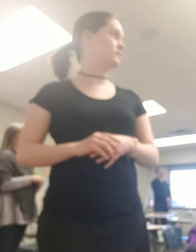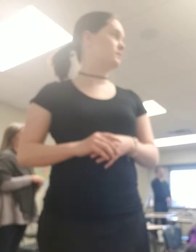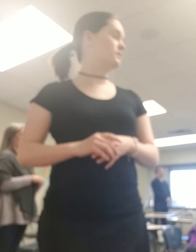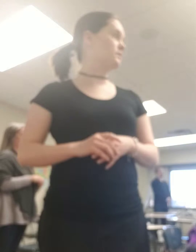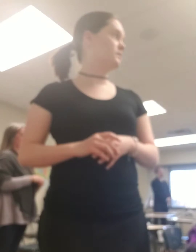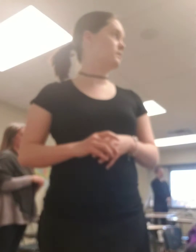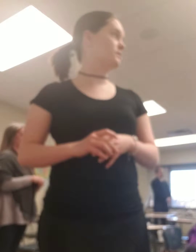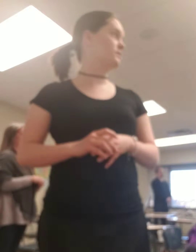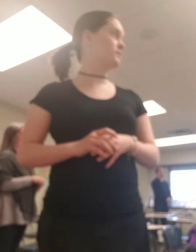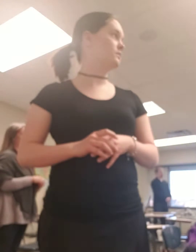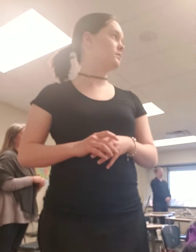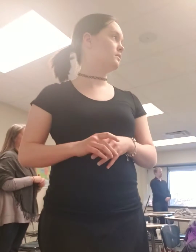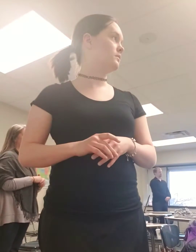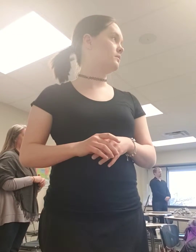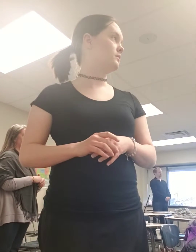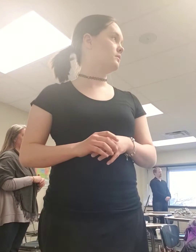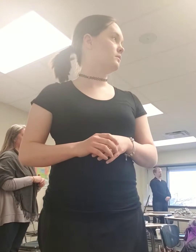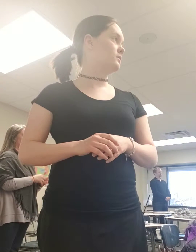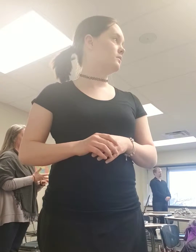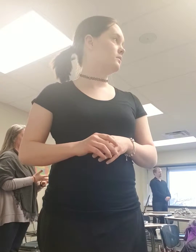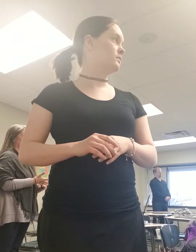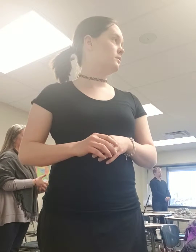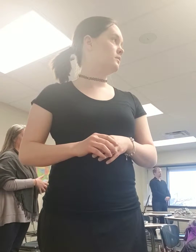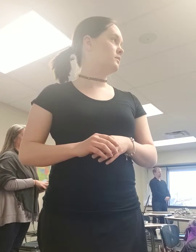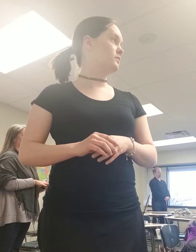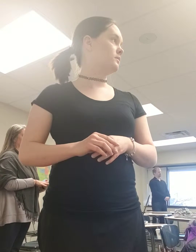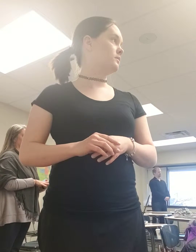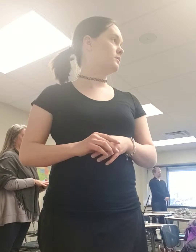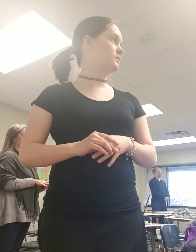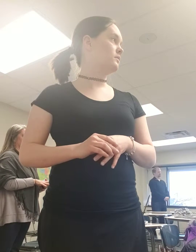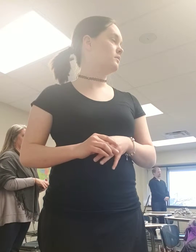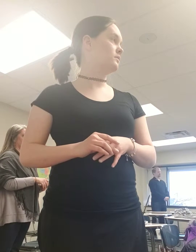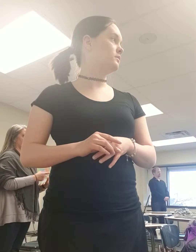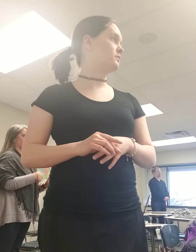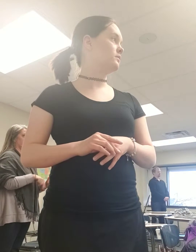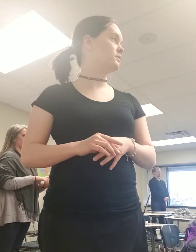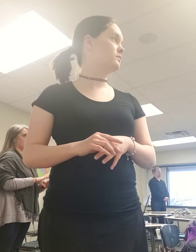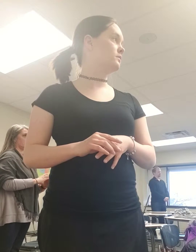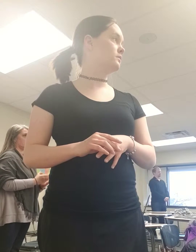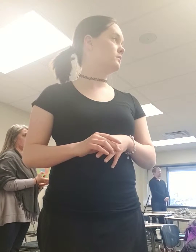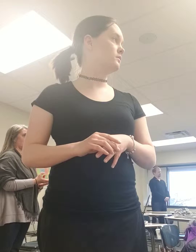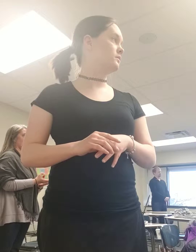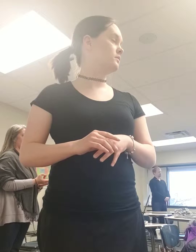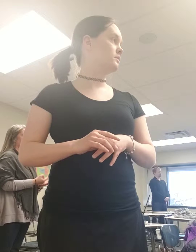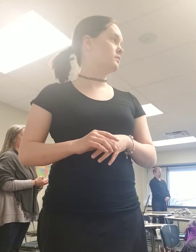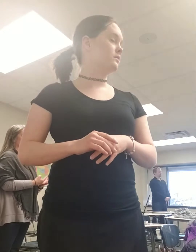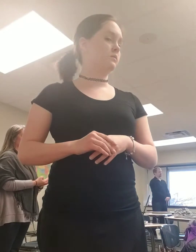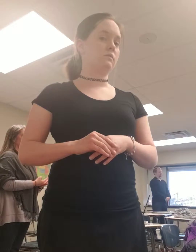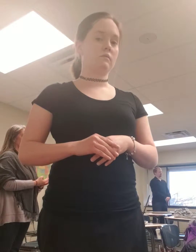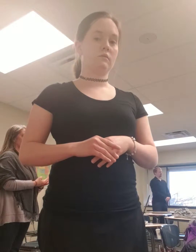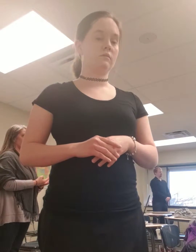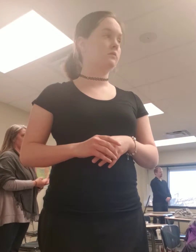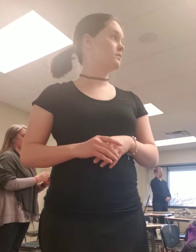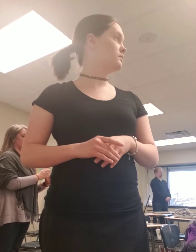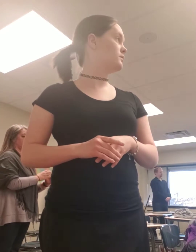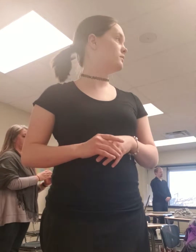right? After you do your close read, we're going to discuss it. Then you're going to, I'm going to put you in groups, and you're going to work together